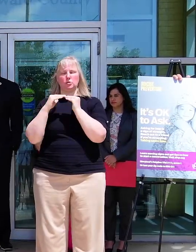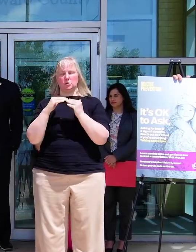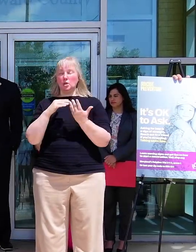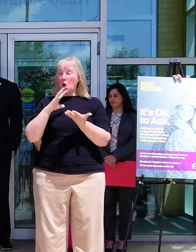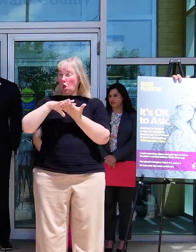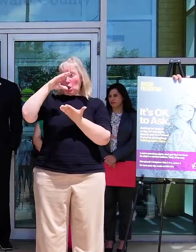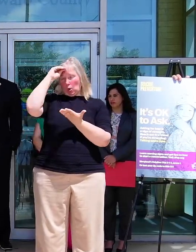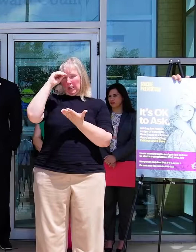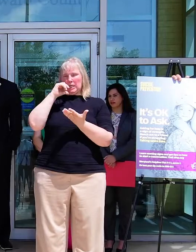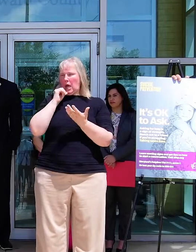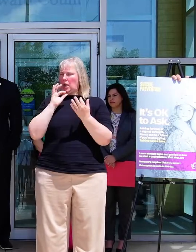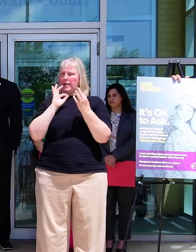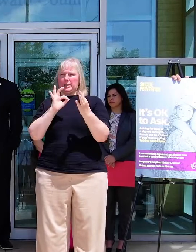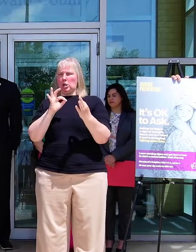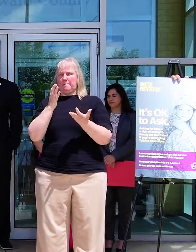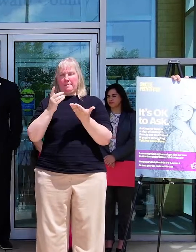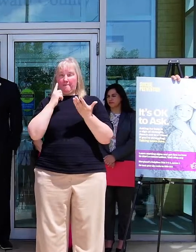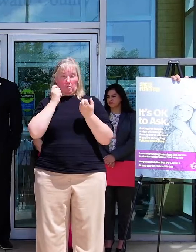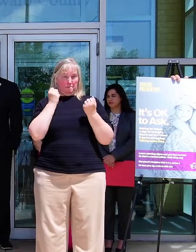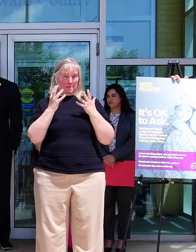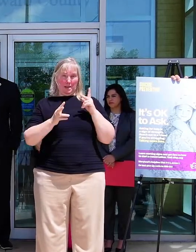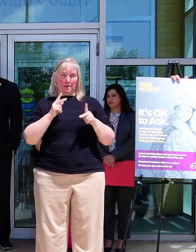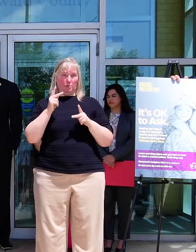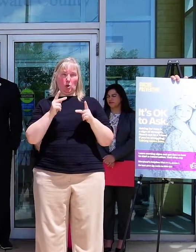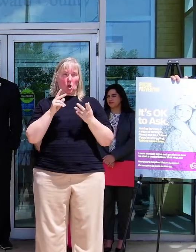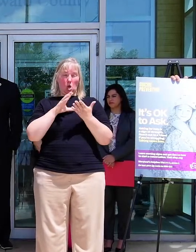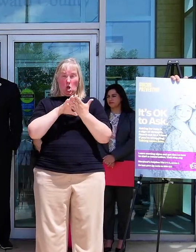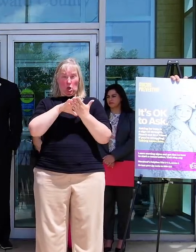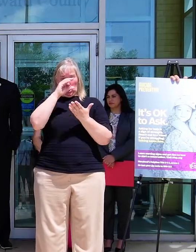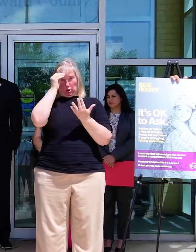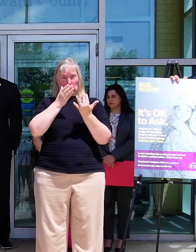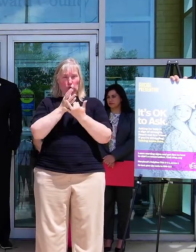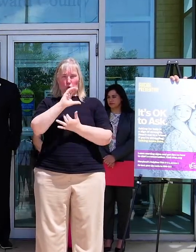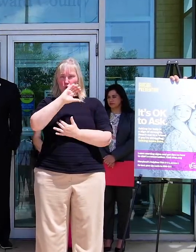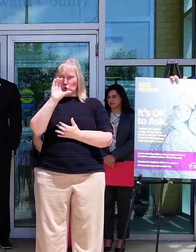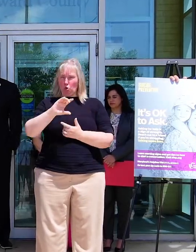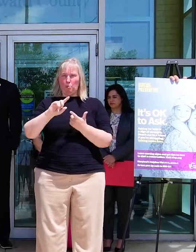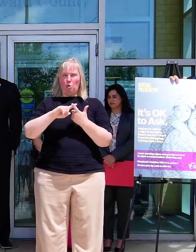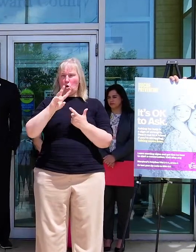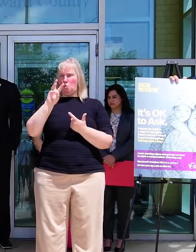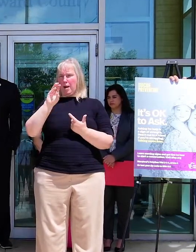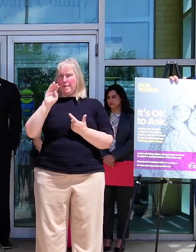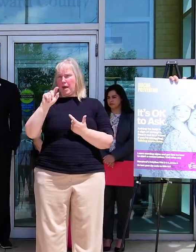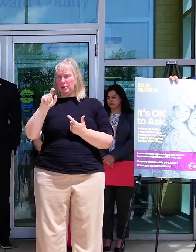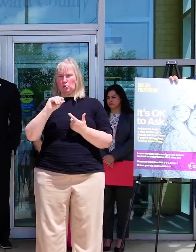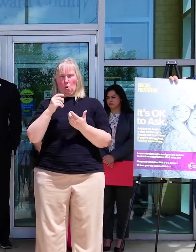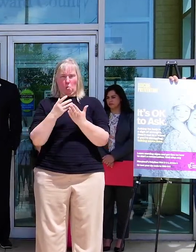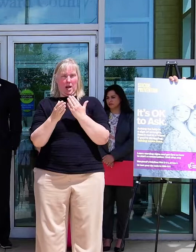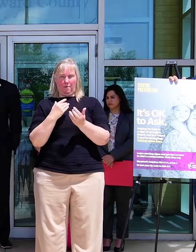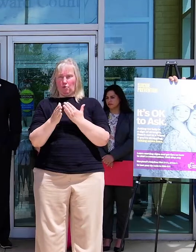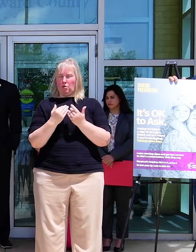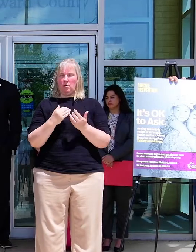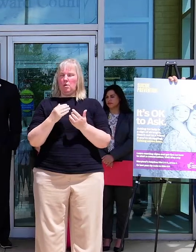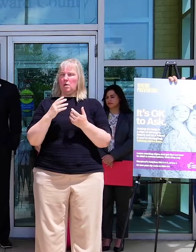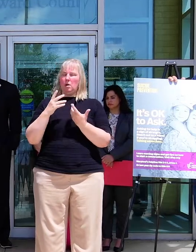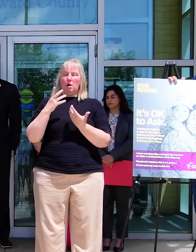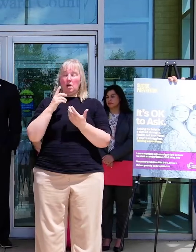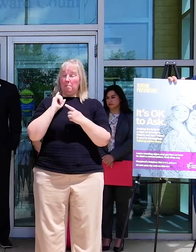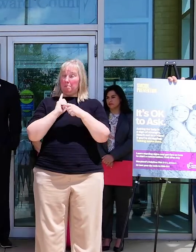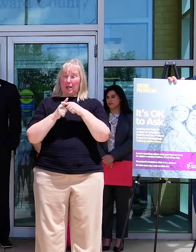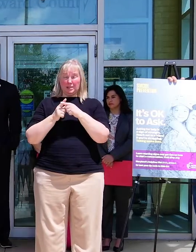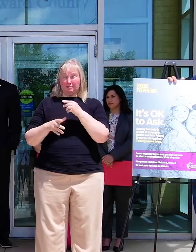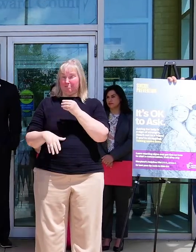not ideal perhaps for many, learning via Zoom or WebEx or whatever that was. The stress on